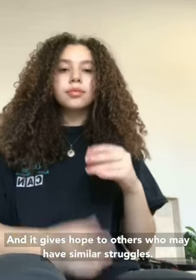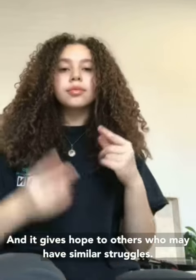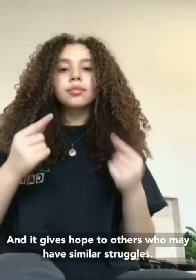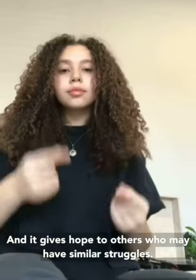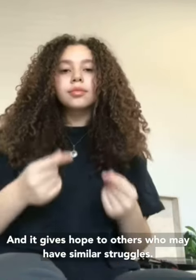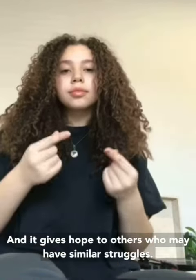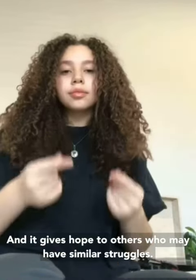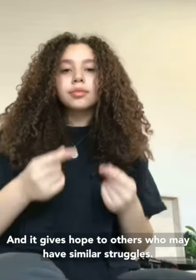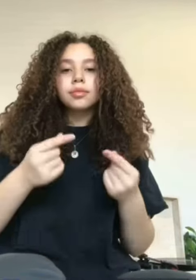performances, and experiences that does Like a Black The